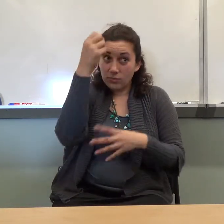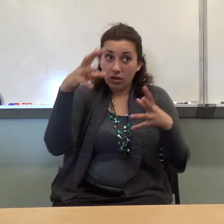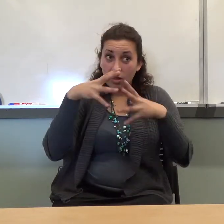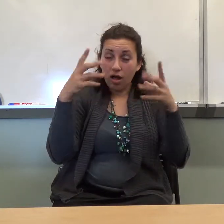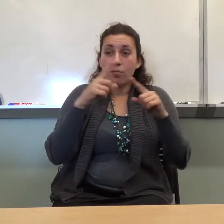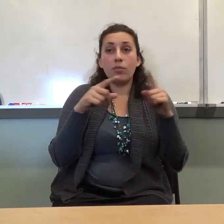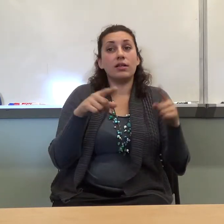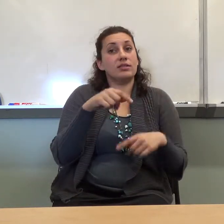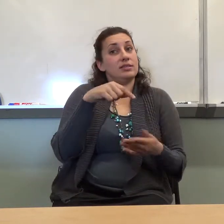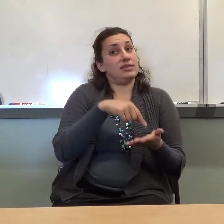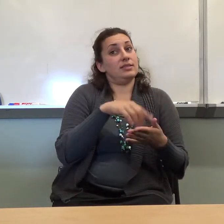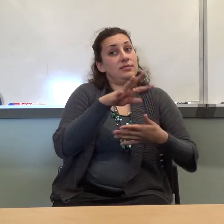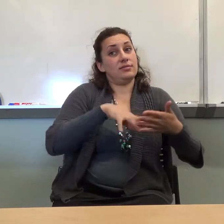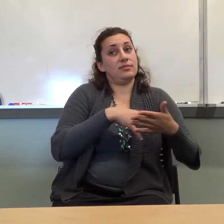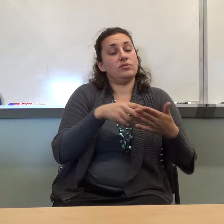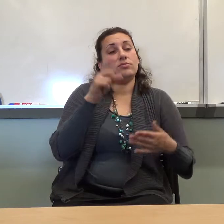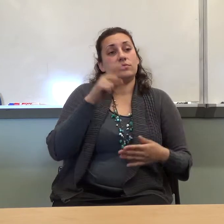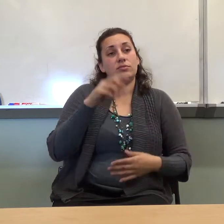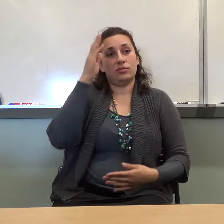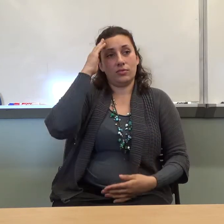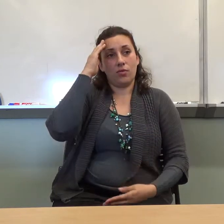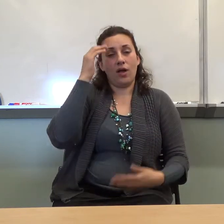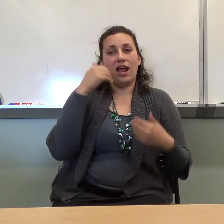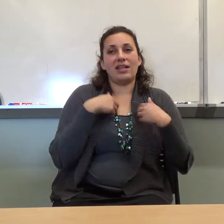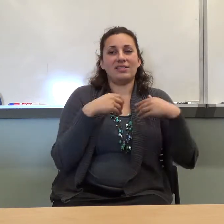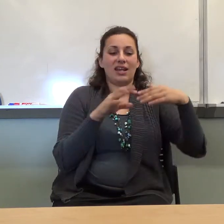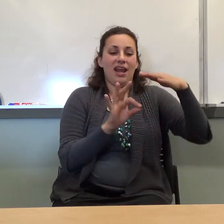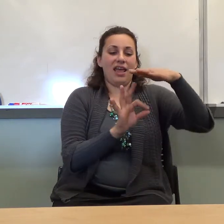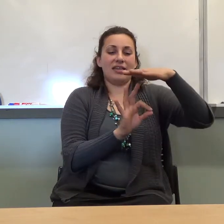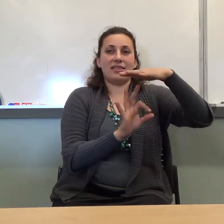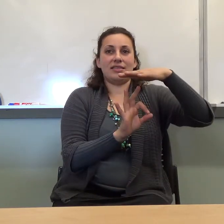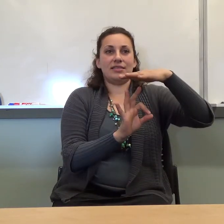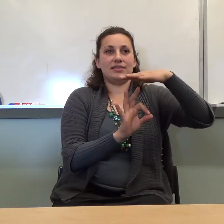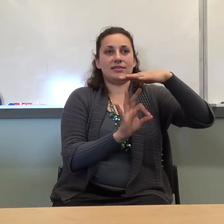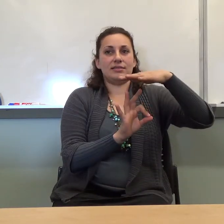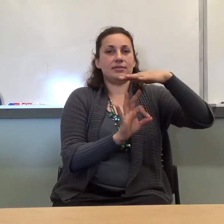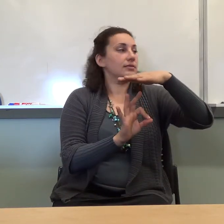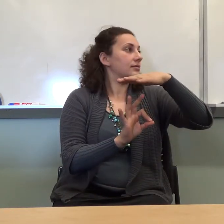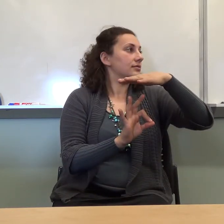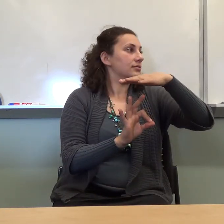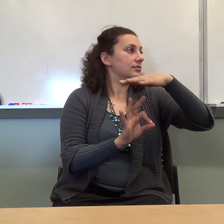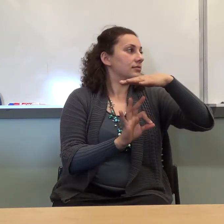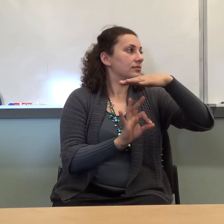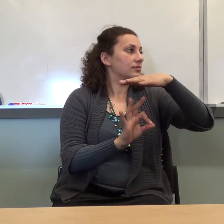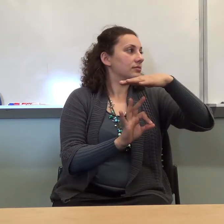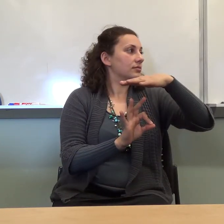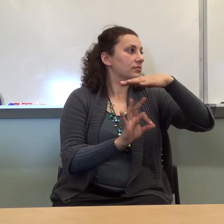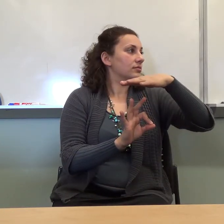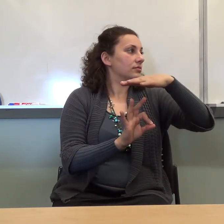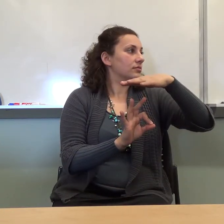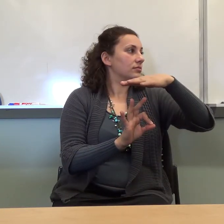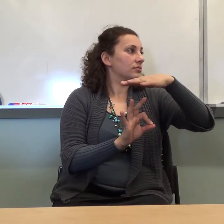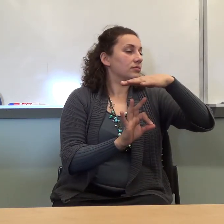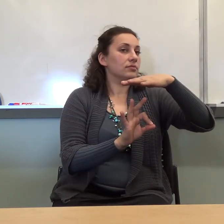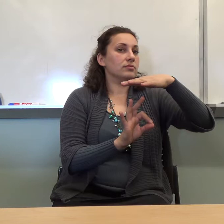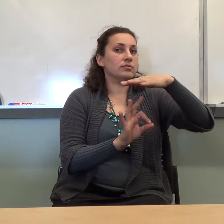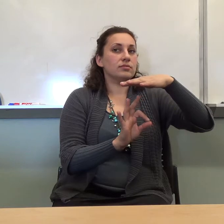know. This has ninths in it, 260. 260. Okay, this has ninths. Ninths